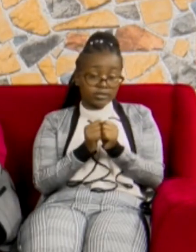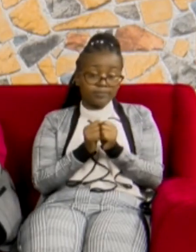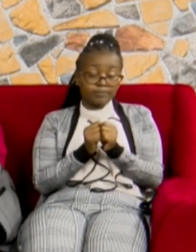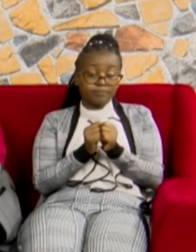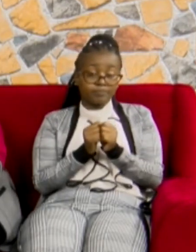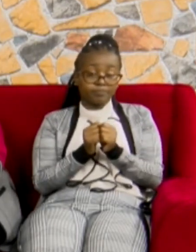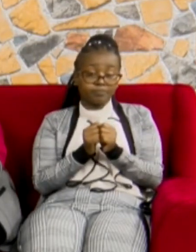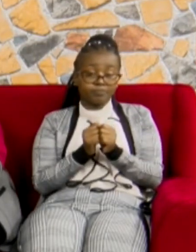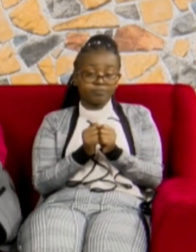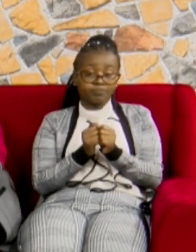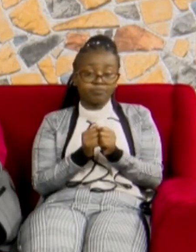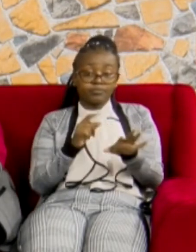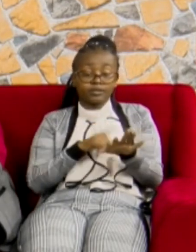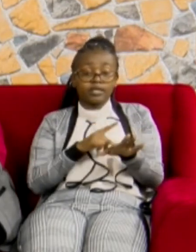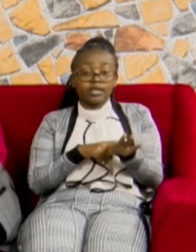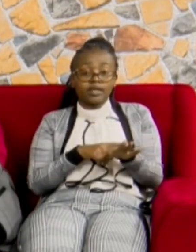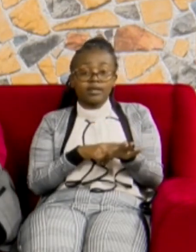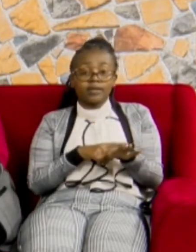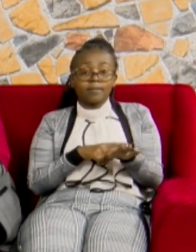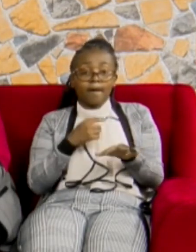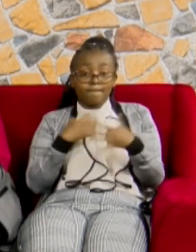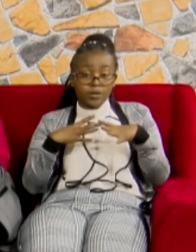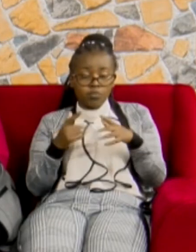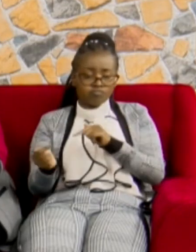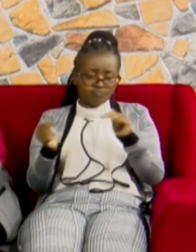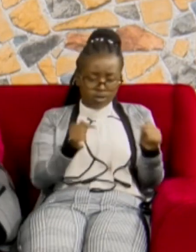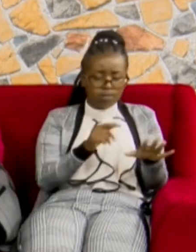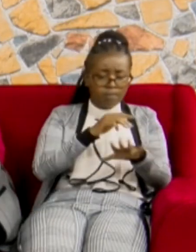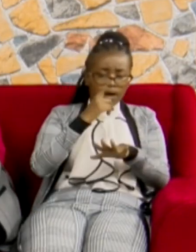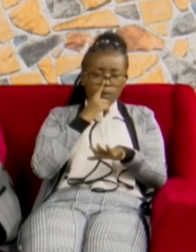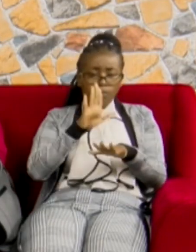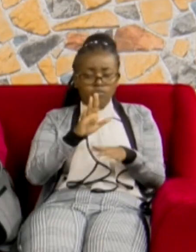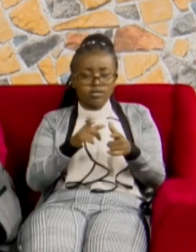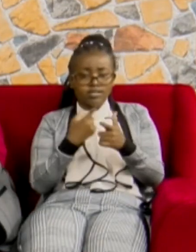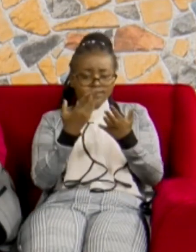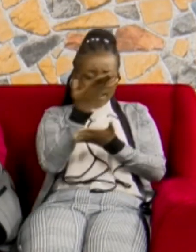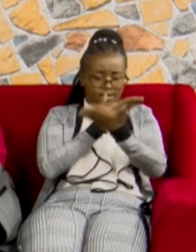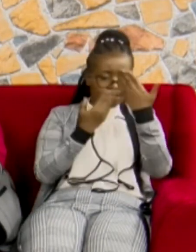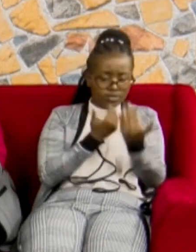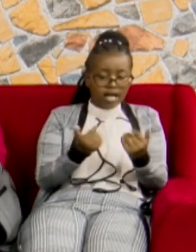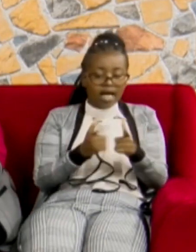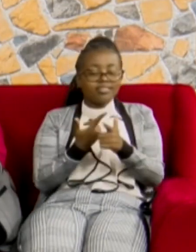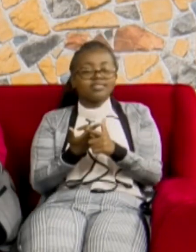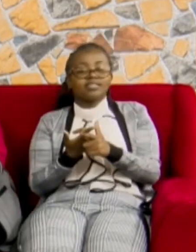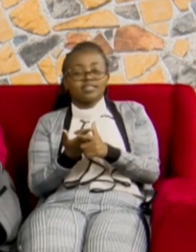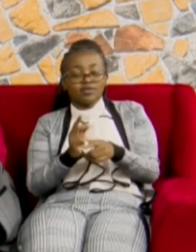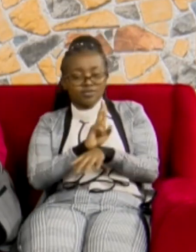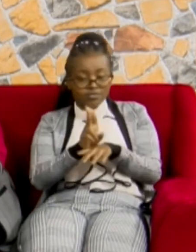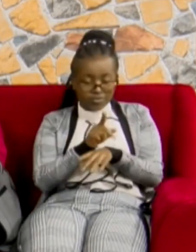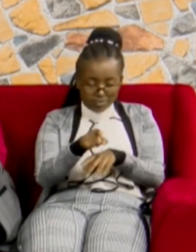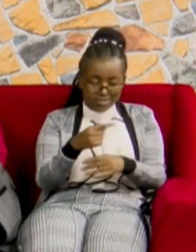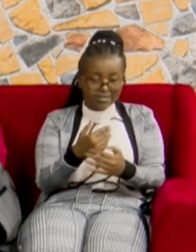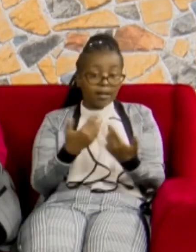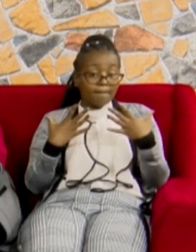ahead. The time that you have people come over to your home, interact with your child will kind of get used to them. And